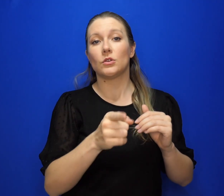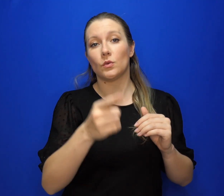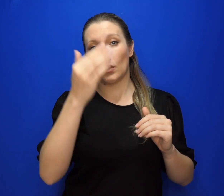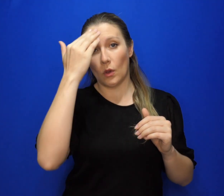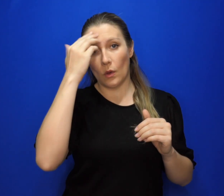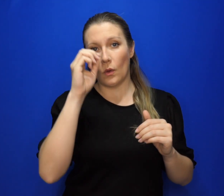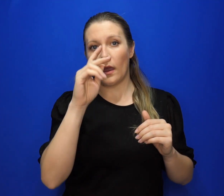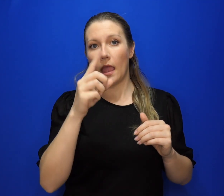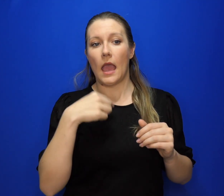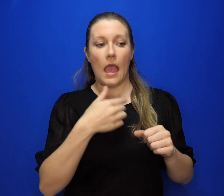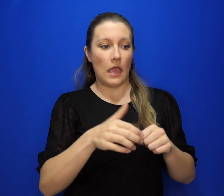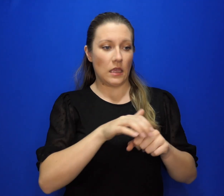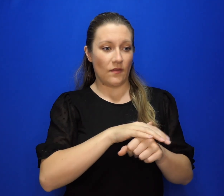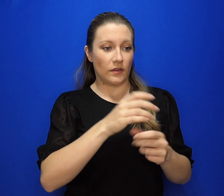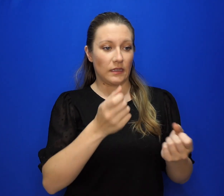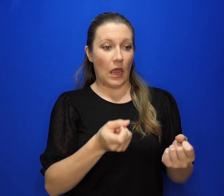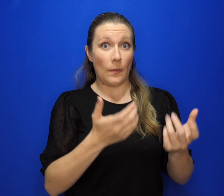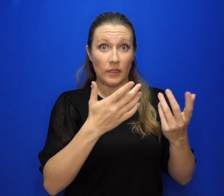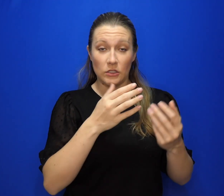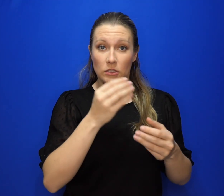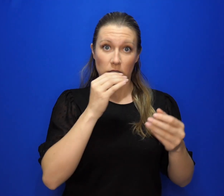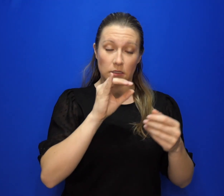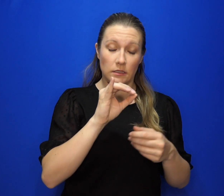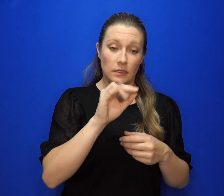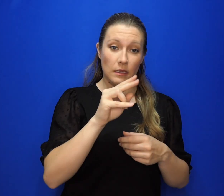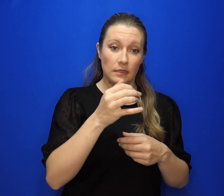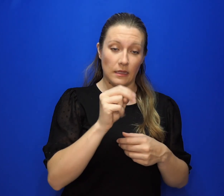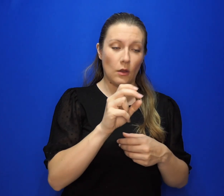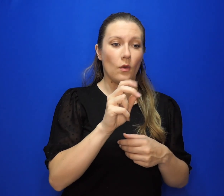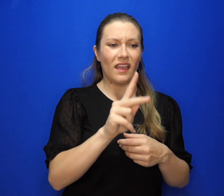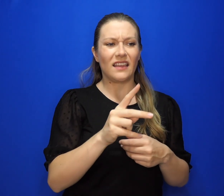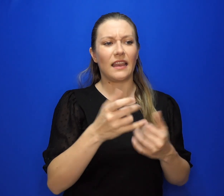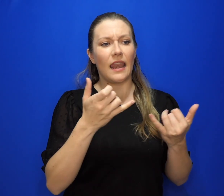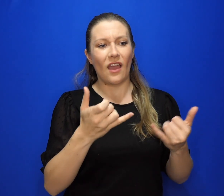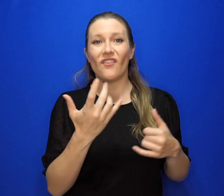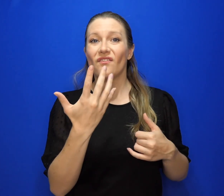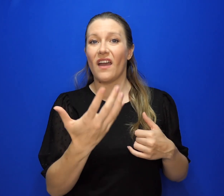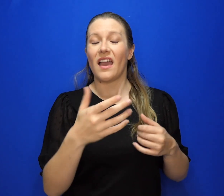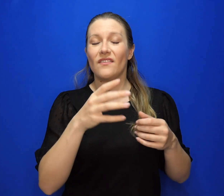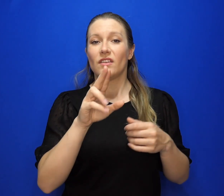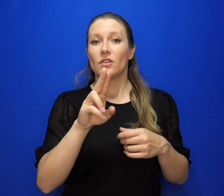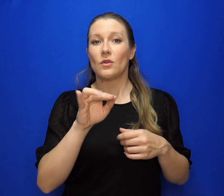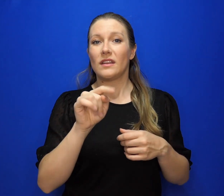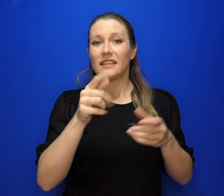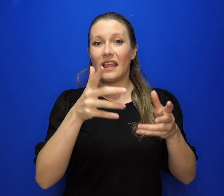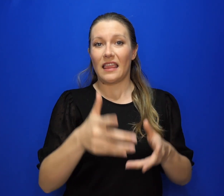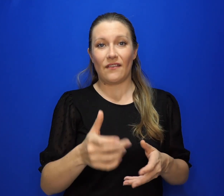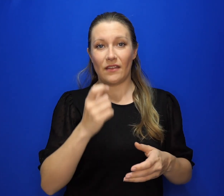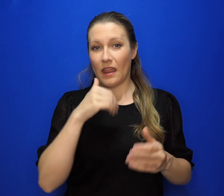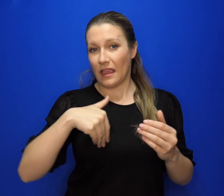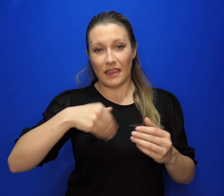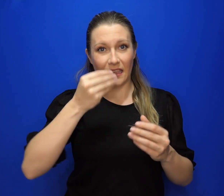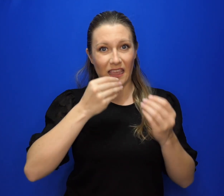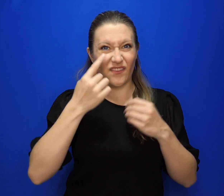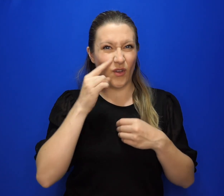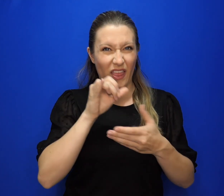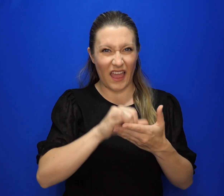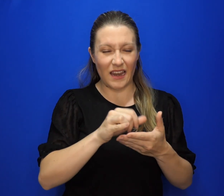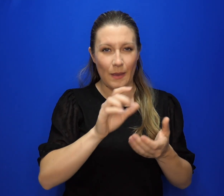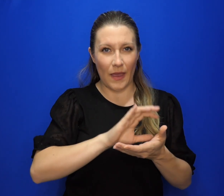much already. There's still this much, let's say 5 units was still uncovered. As long as you've got stability, you may start putting in the rest